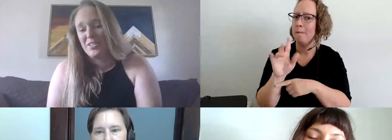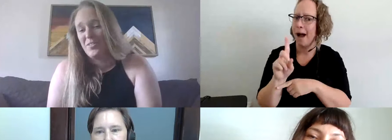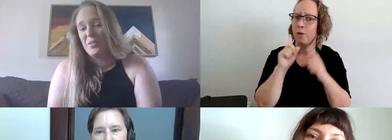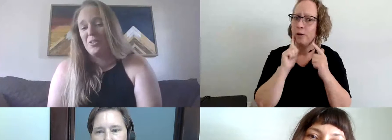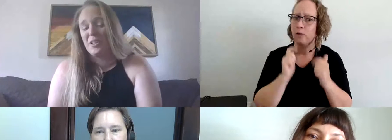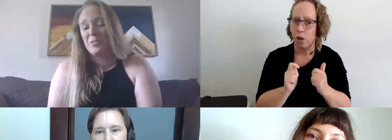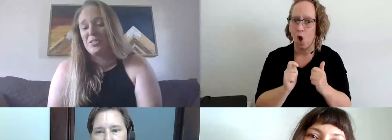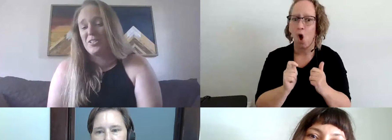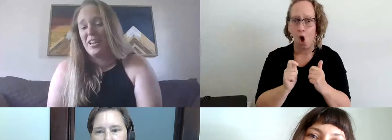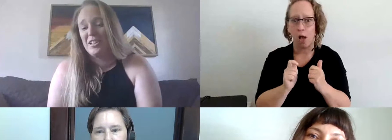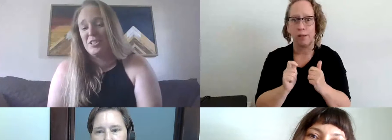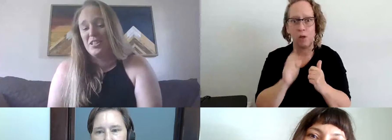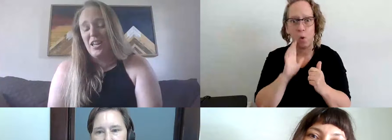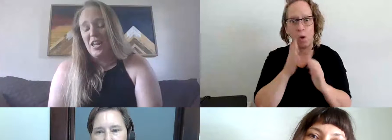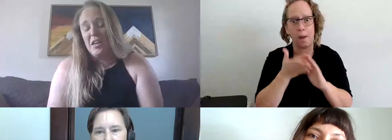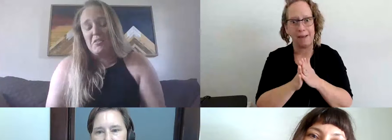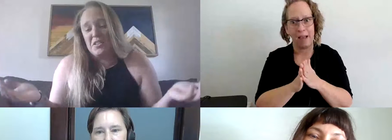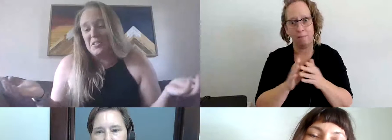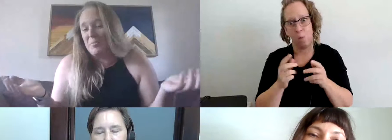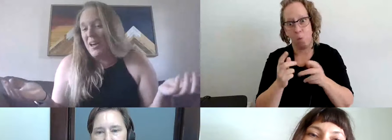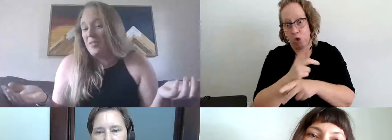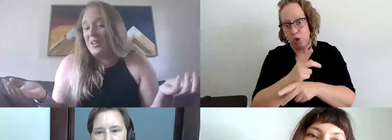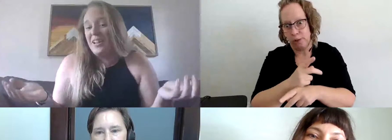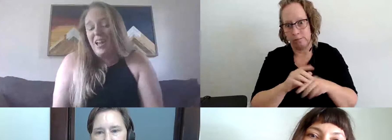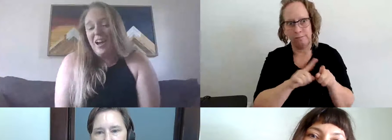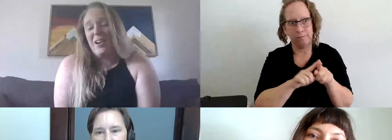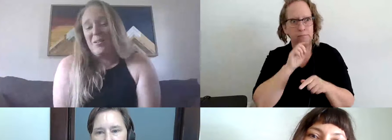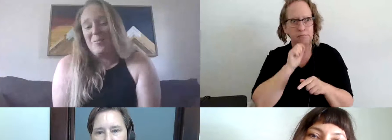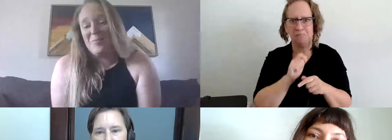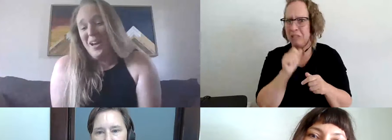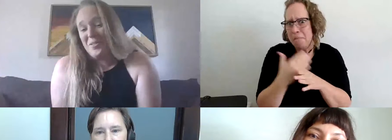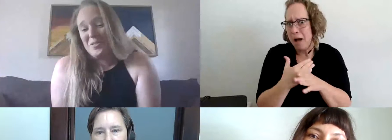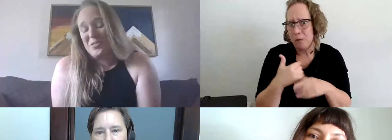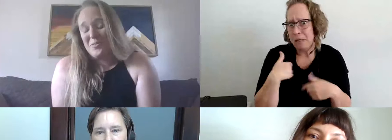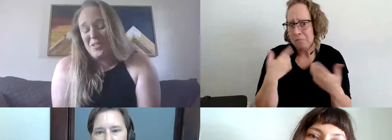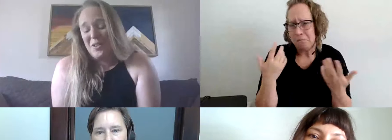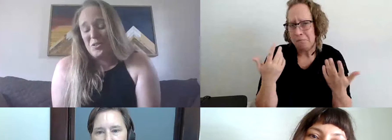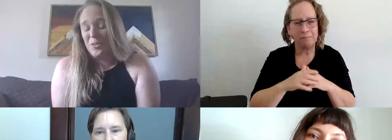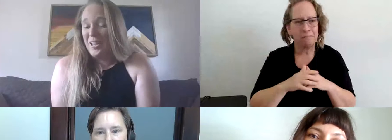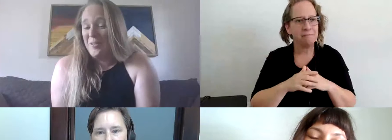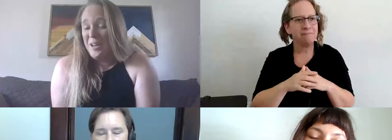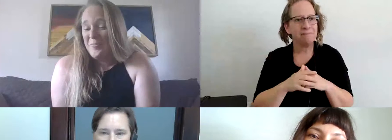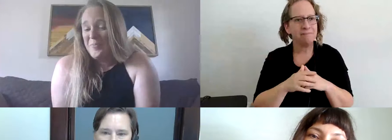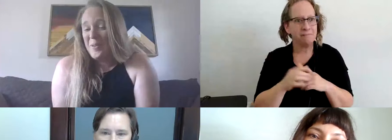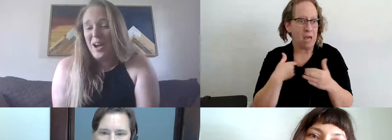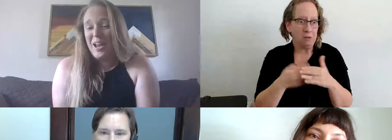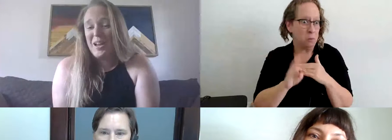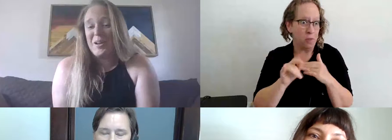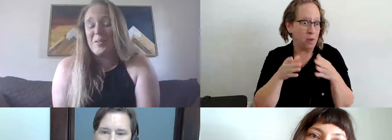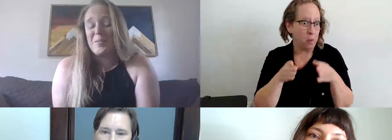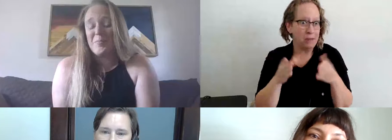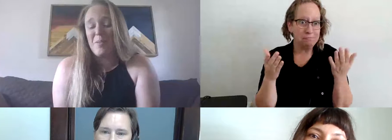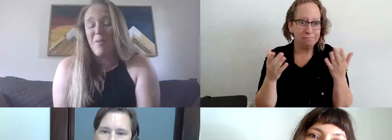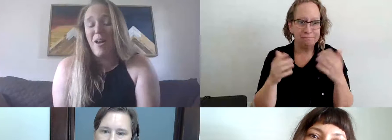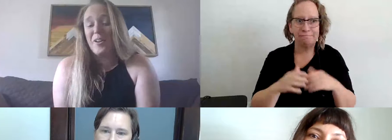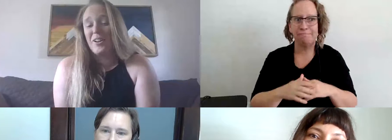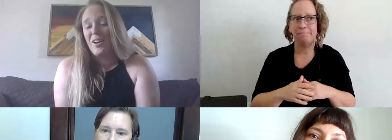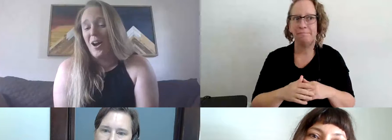is progressive. It will get worse as I age. This doesn't bother me. I was born that way.